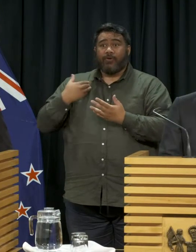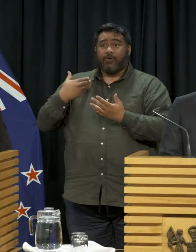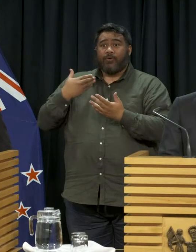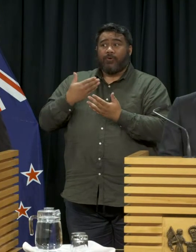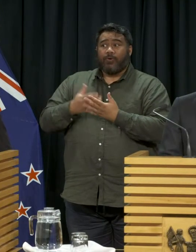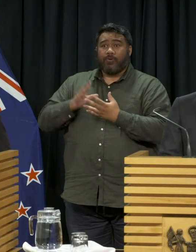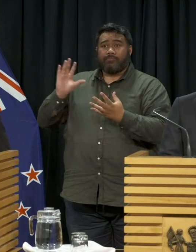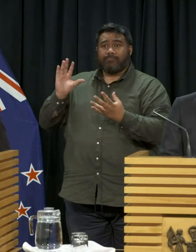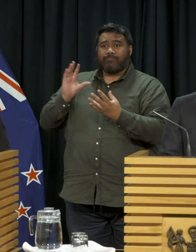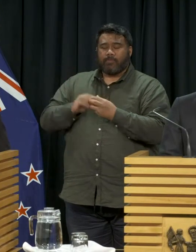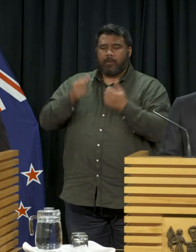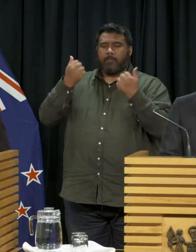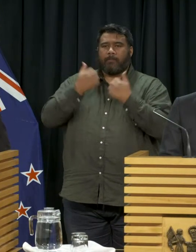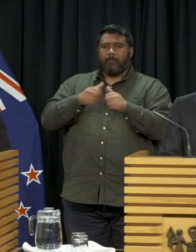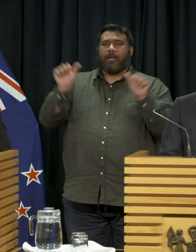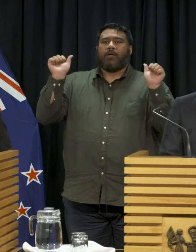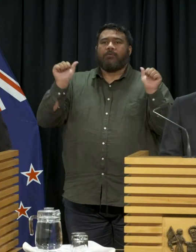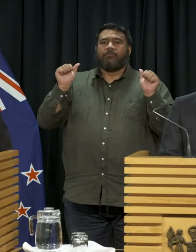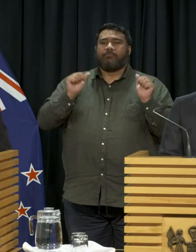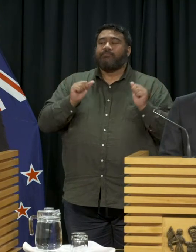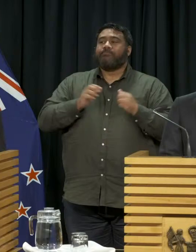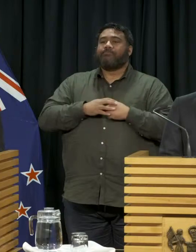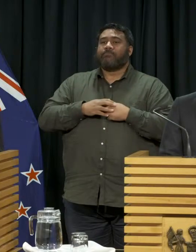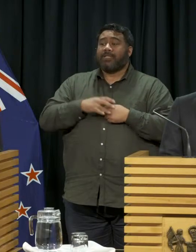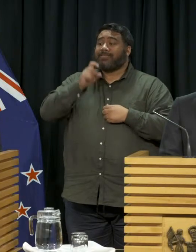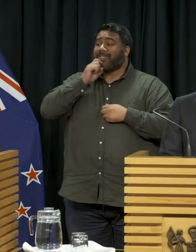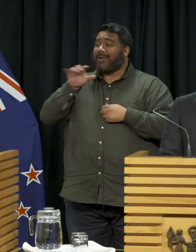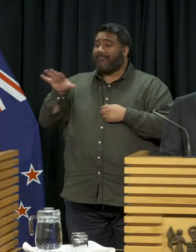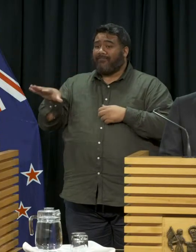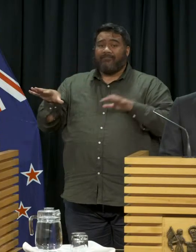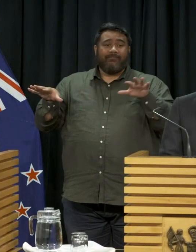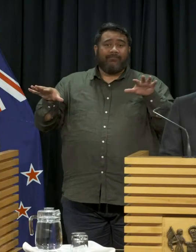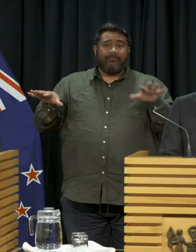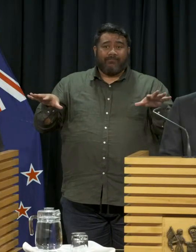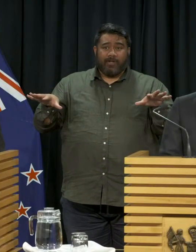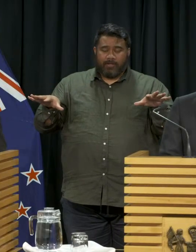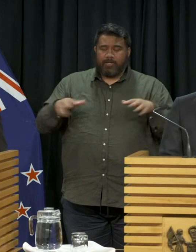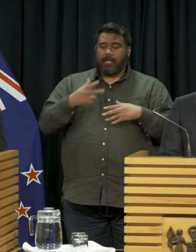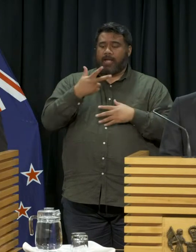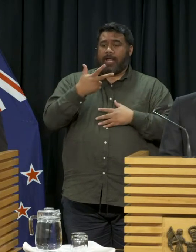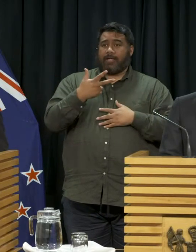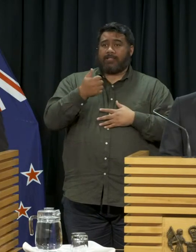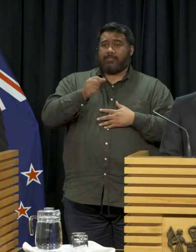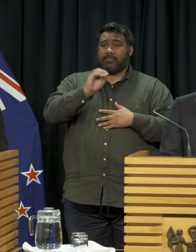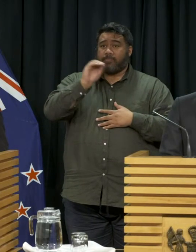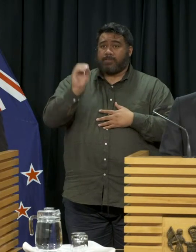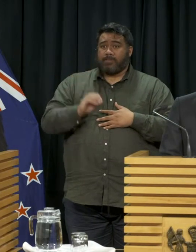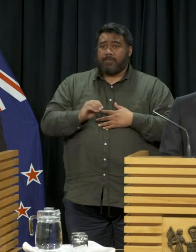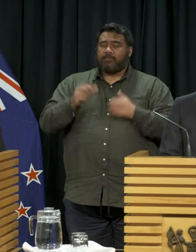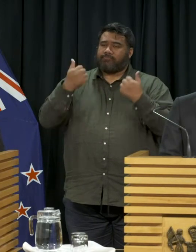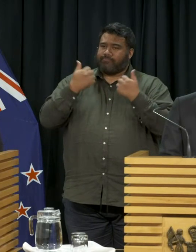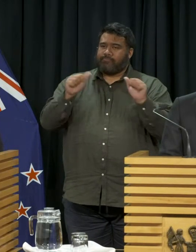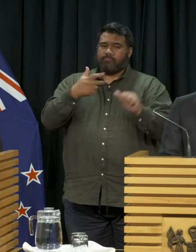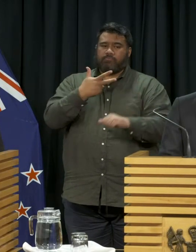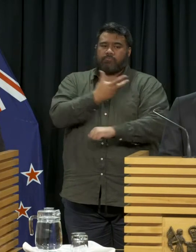of managed isolation and quarantine facility workers have been vaccinated. On Wednesday,